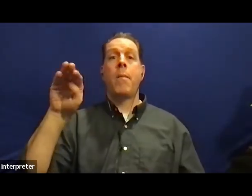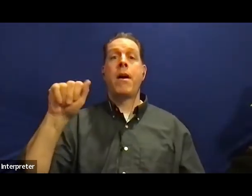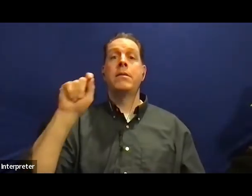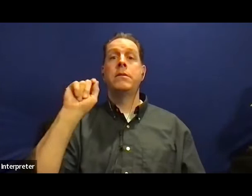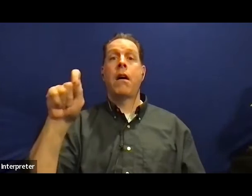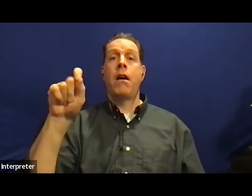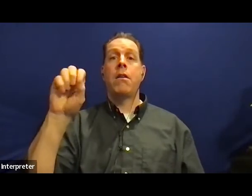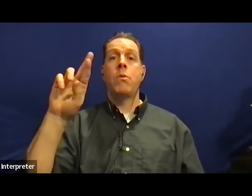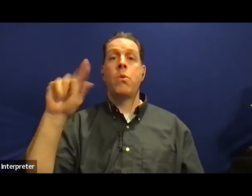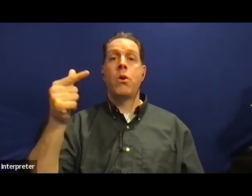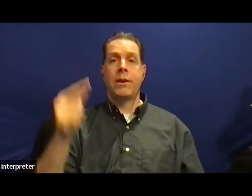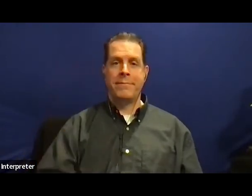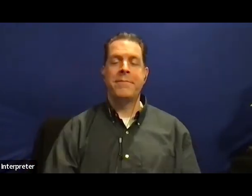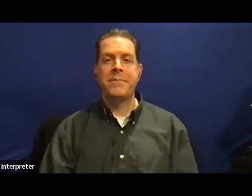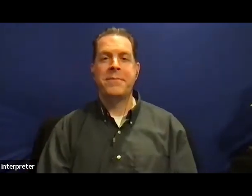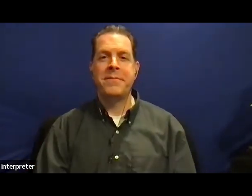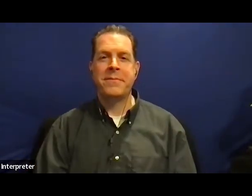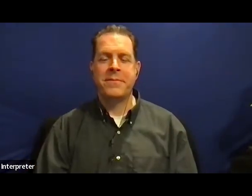cityoftacoma.org.